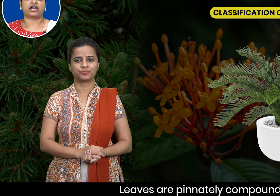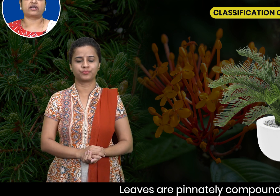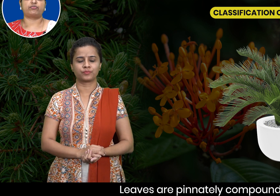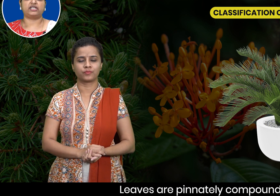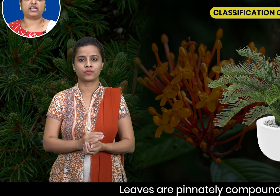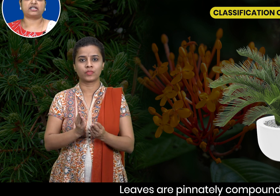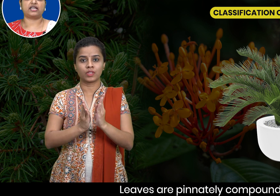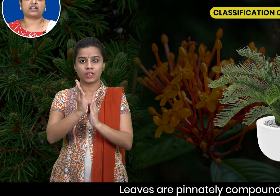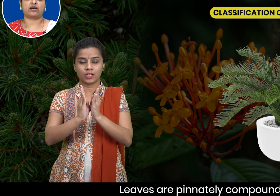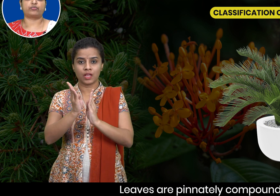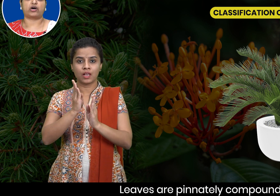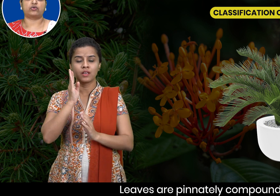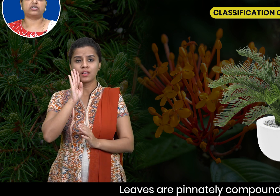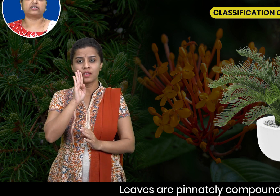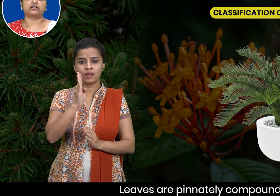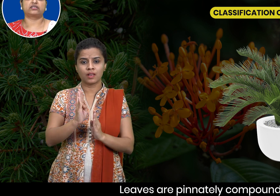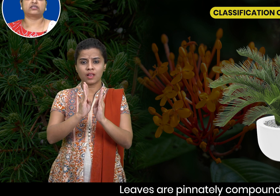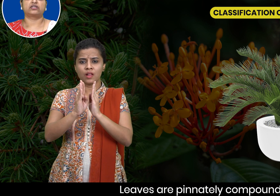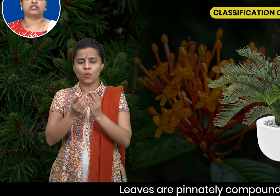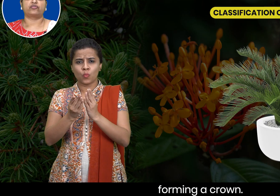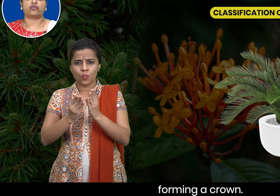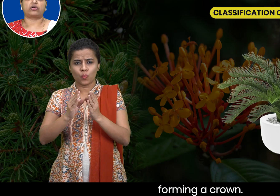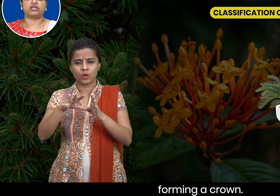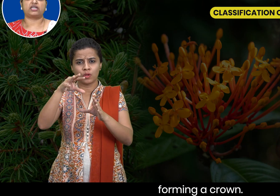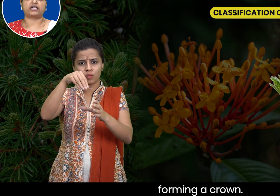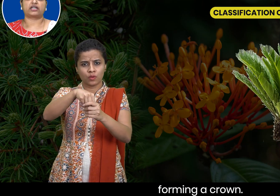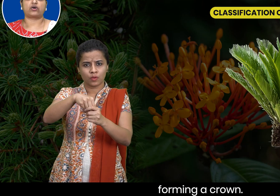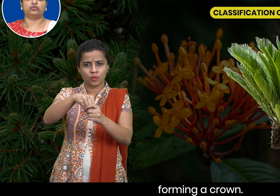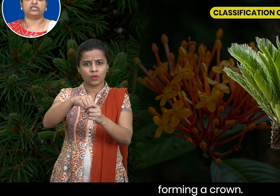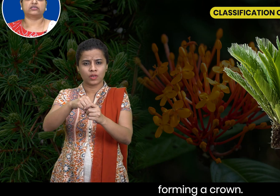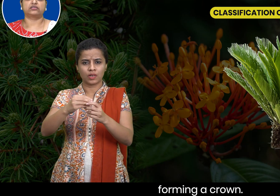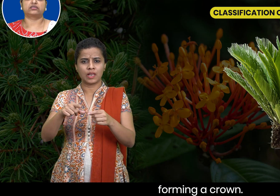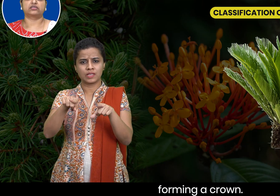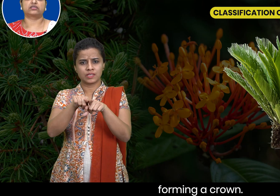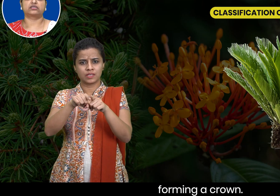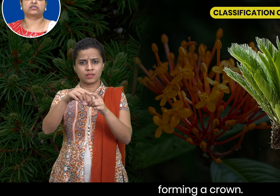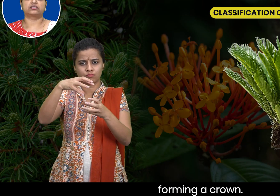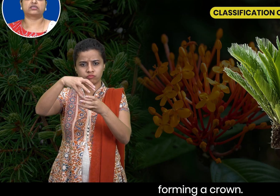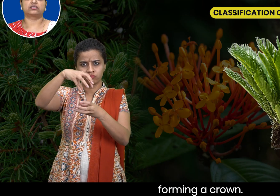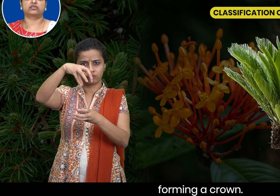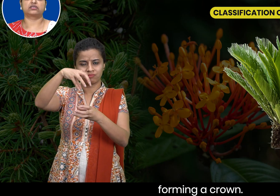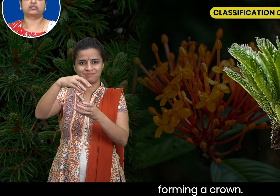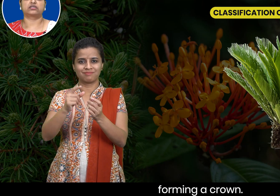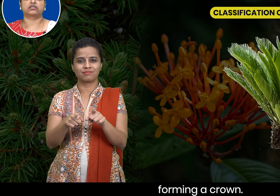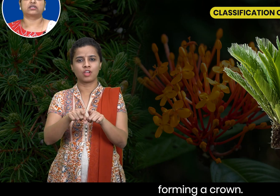Leaves are pinnately compound, forming a crown.